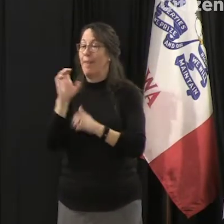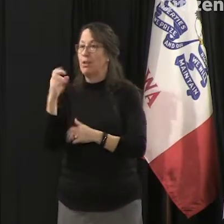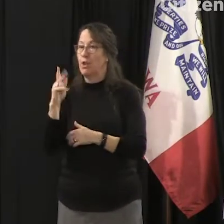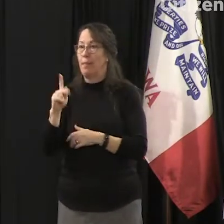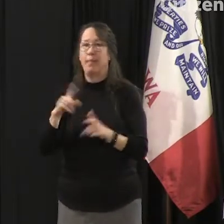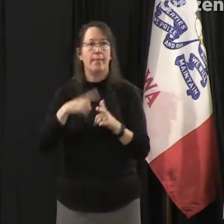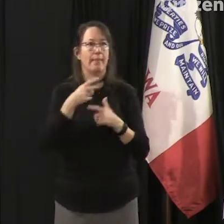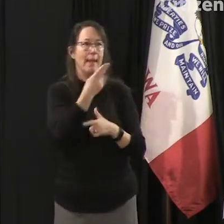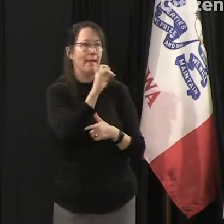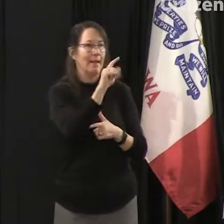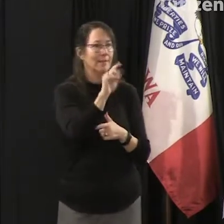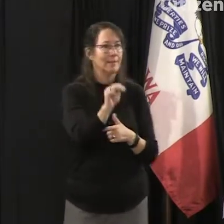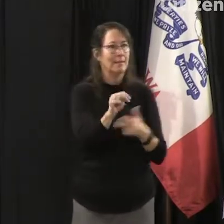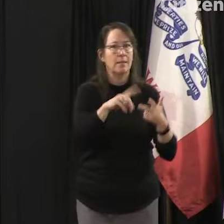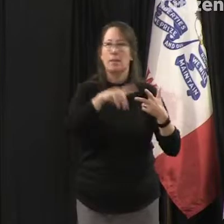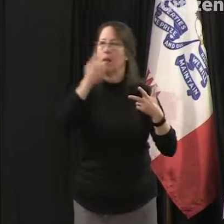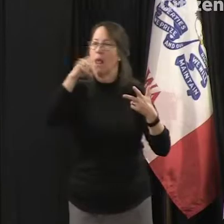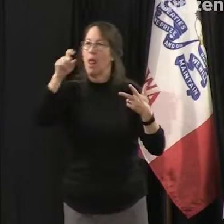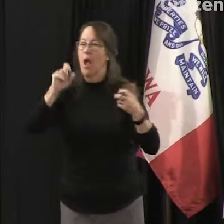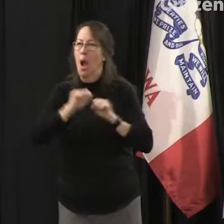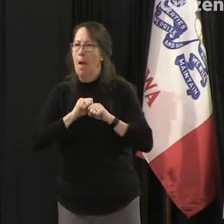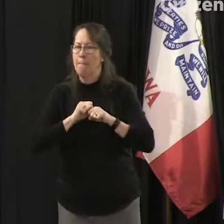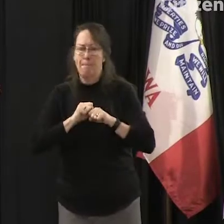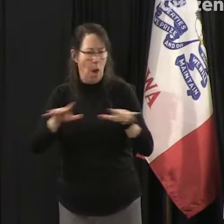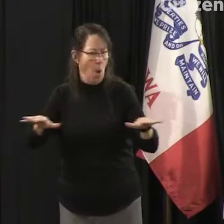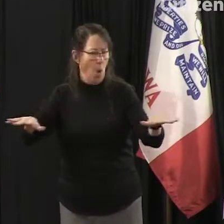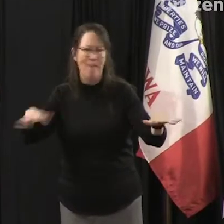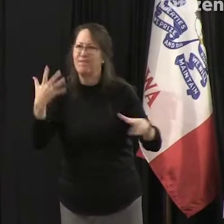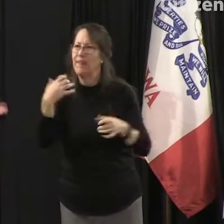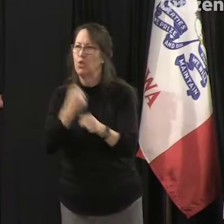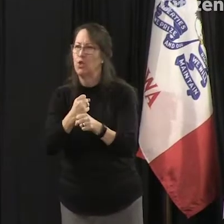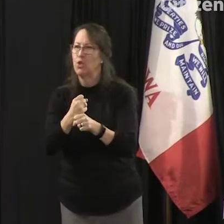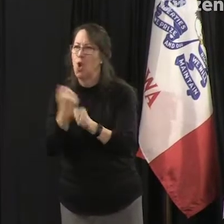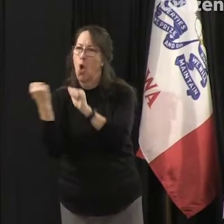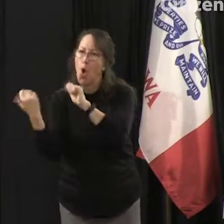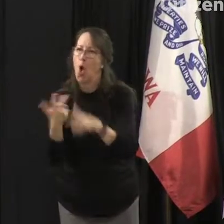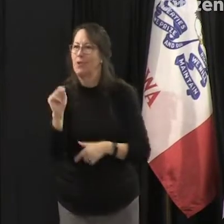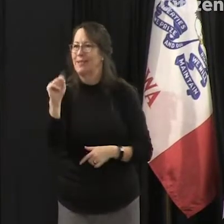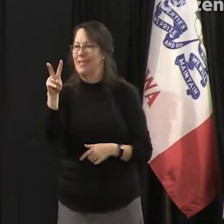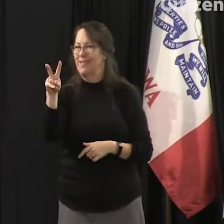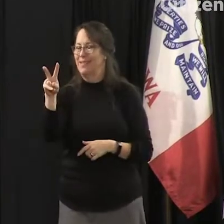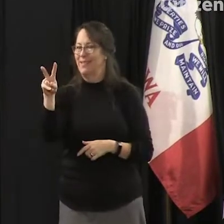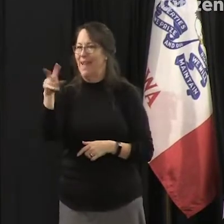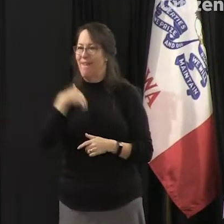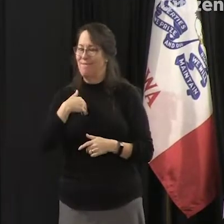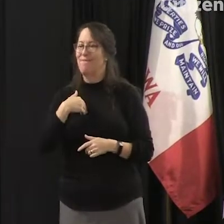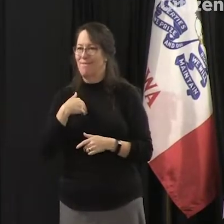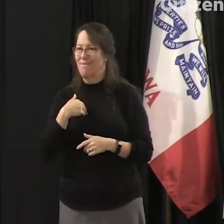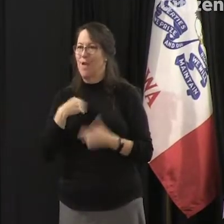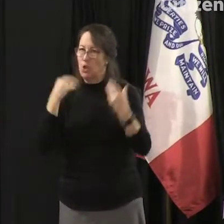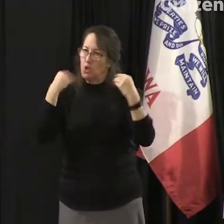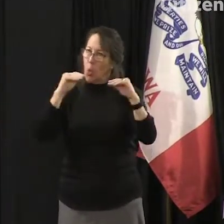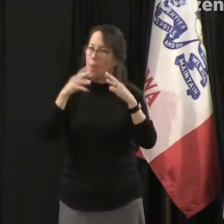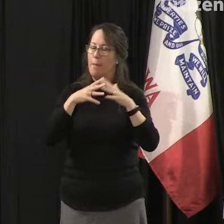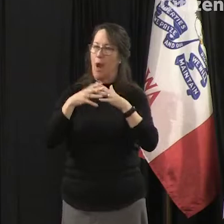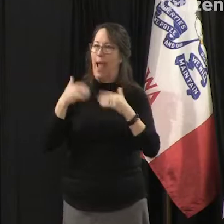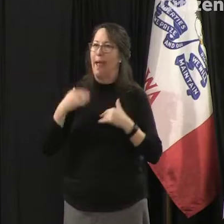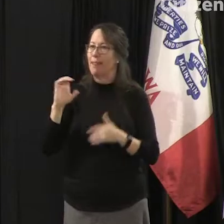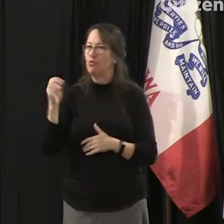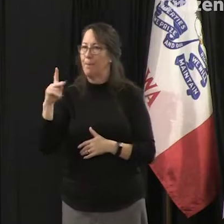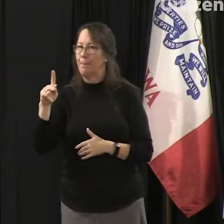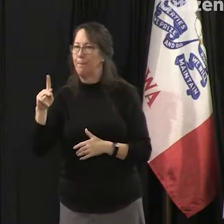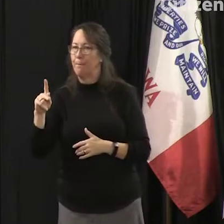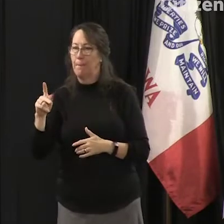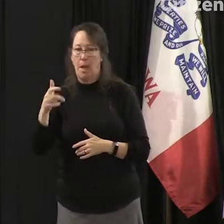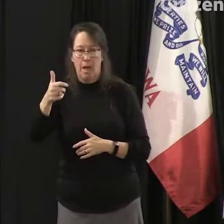that, then Hilton wanted to do it, and everybody else, and boom, within 5 years, all the TV sets had sold America, had that chip.